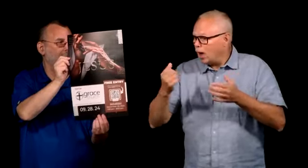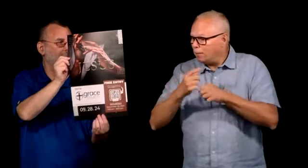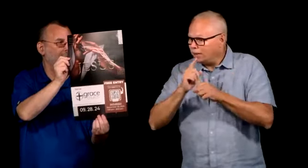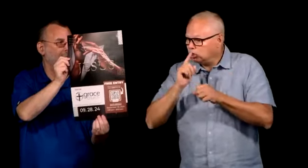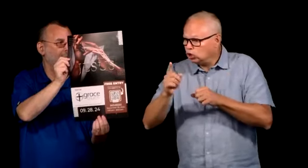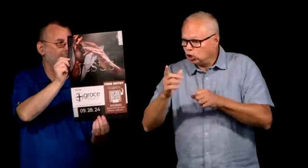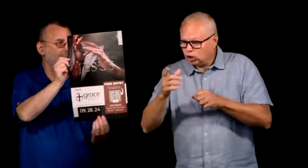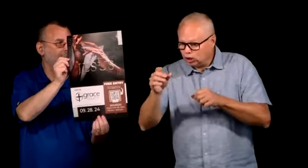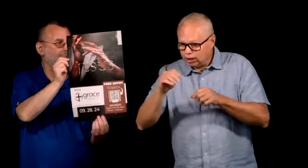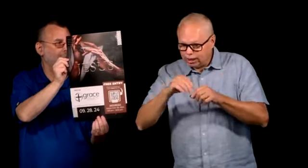to prepare for.